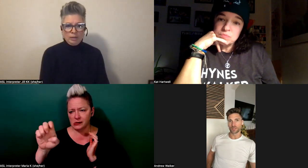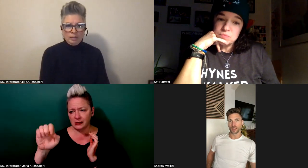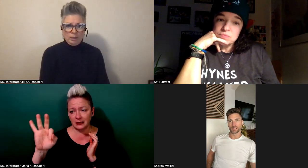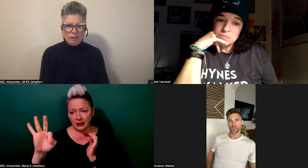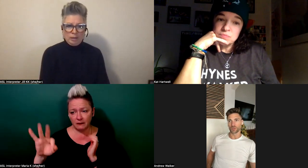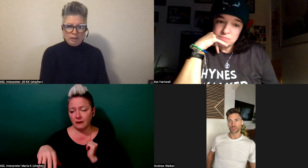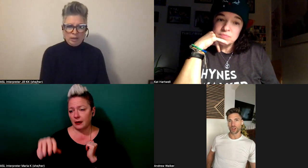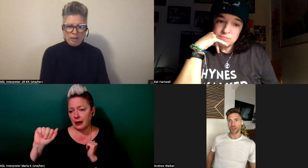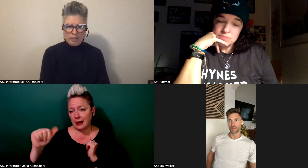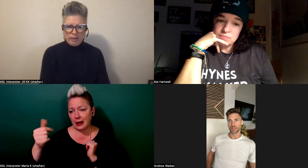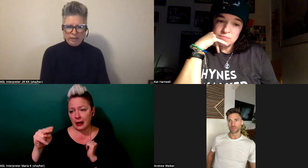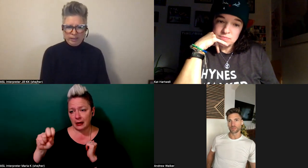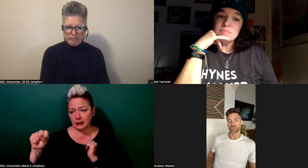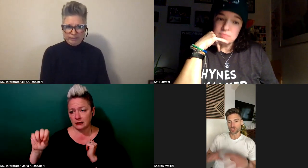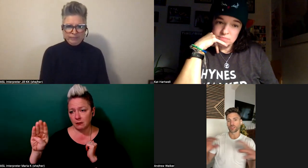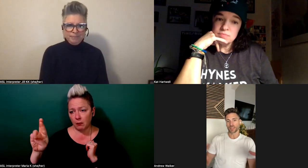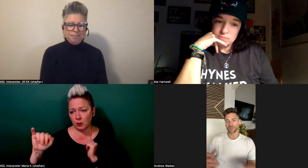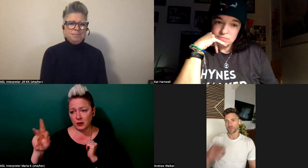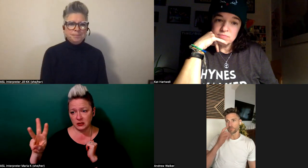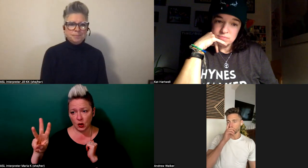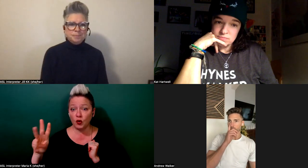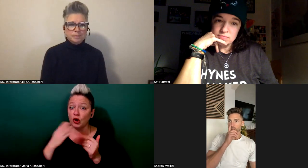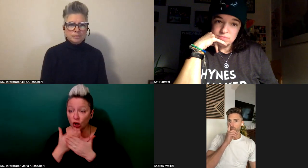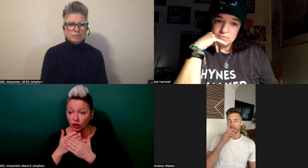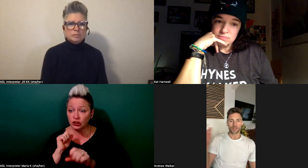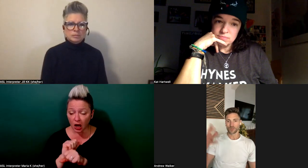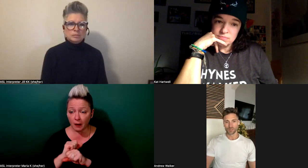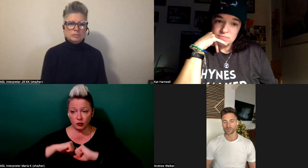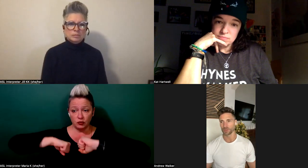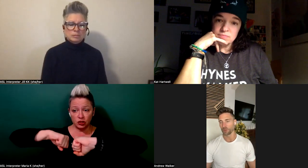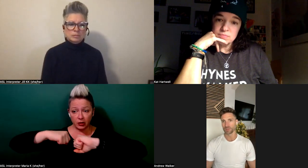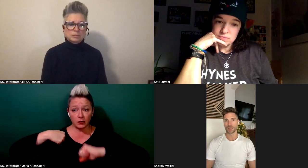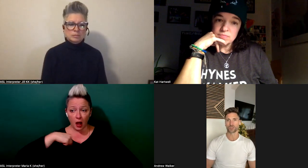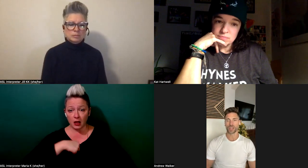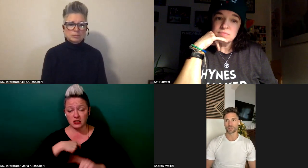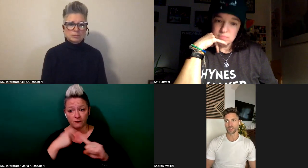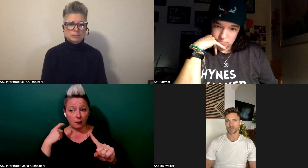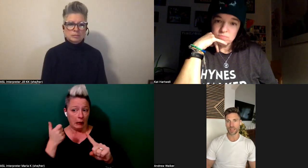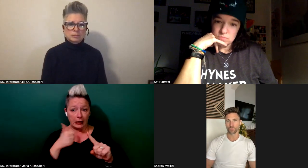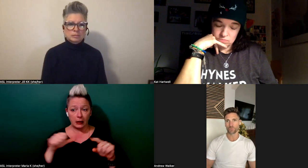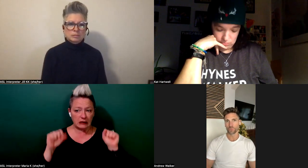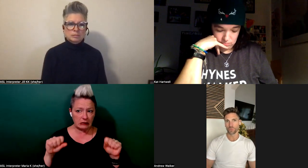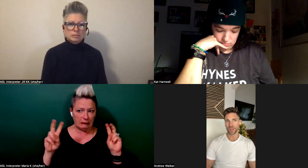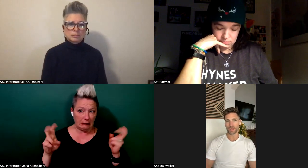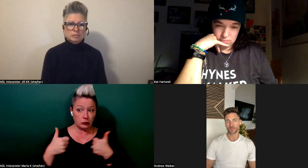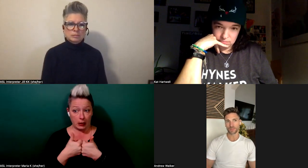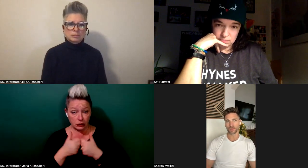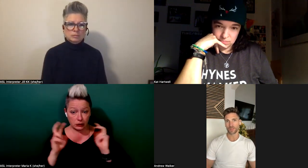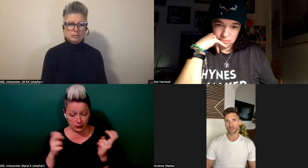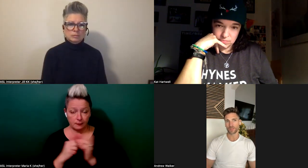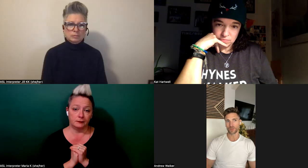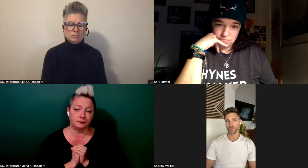Bristow had done such a great job in shielding us from any of those, potential challenges. And